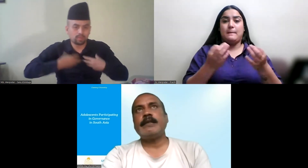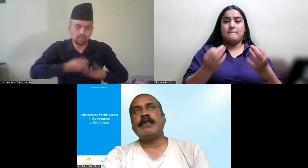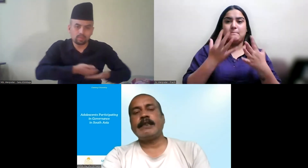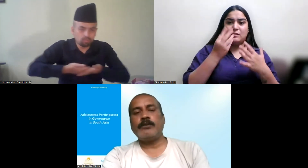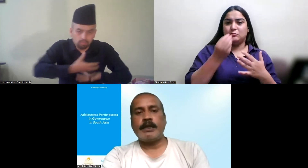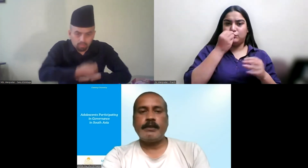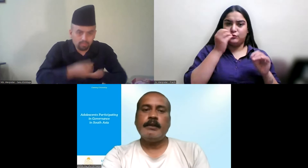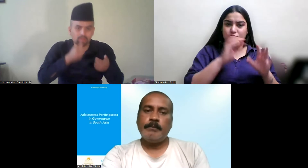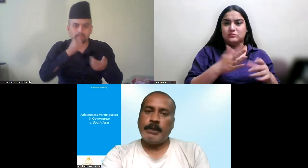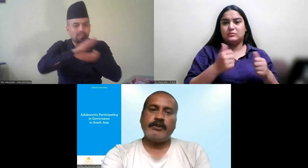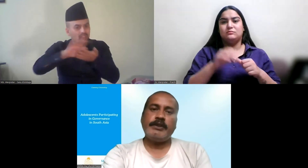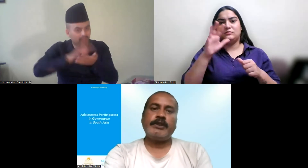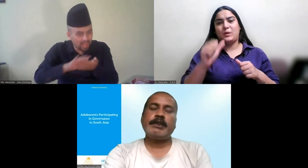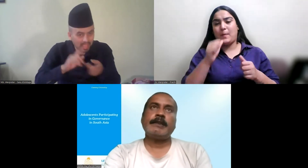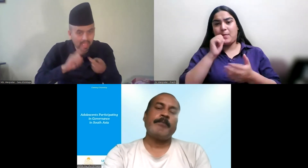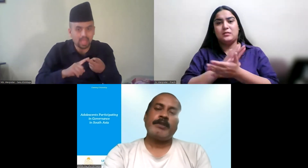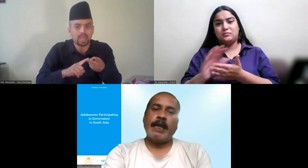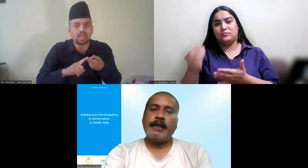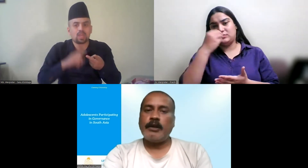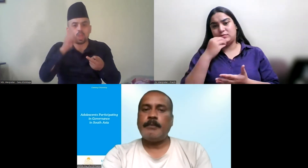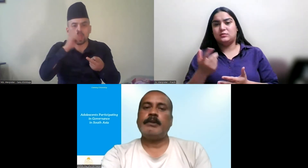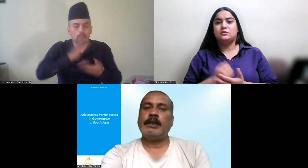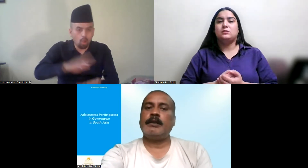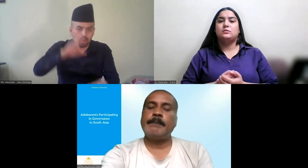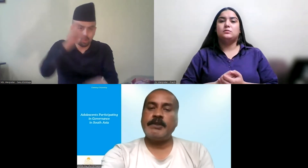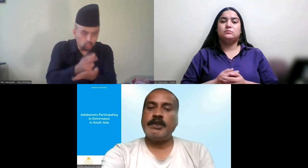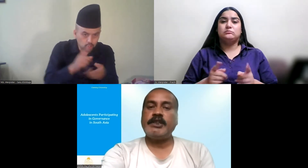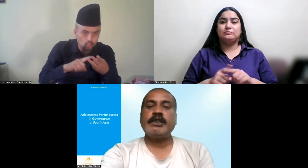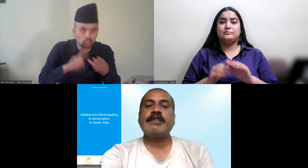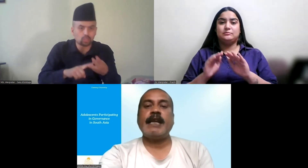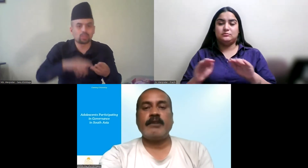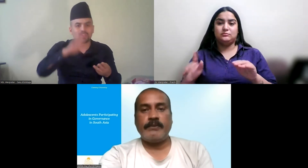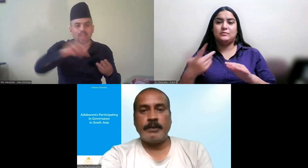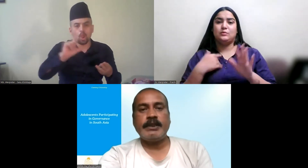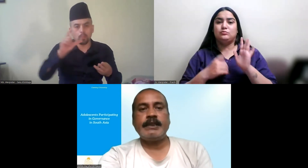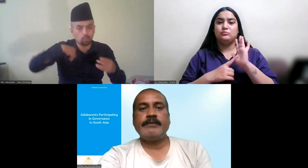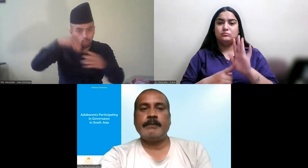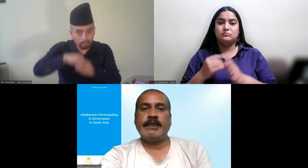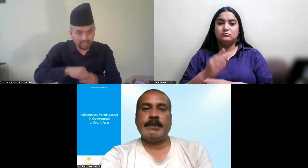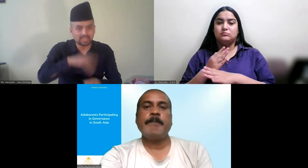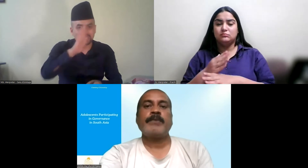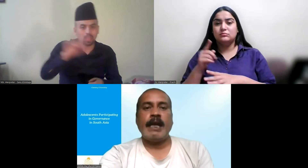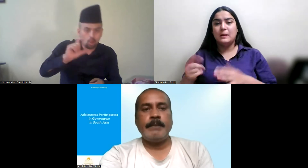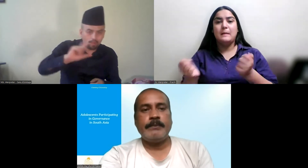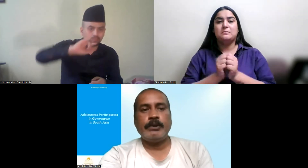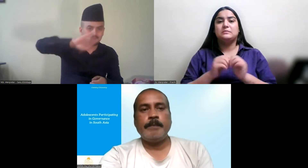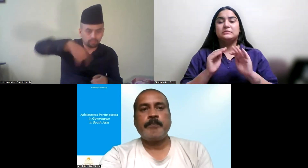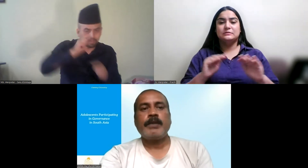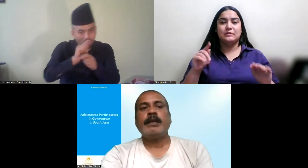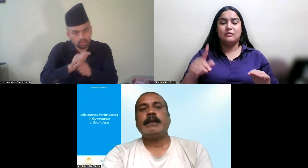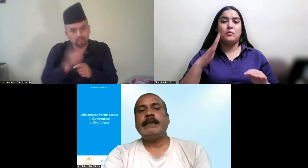to safe drinking water, birth registration, child club representation, child club formation, reformation, and many